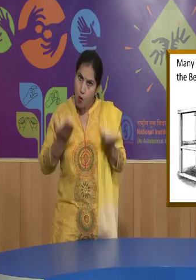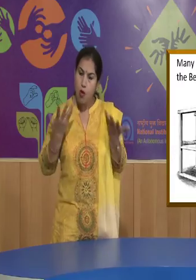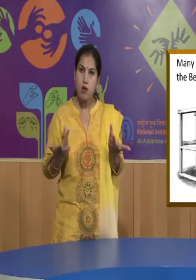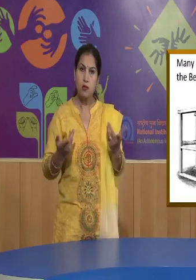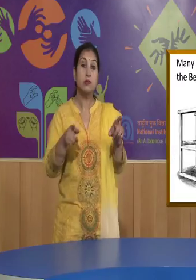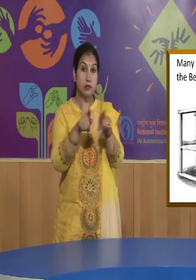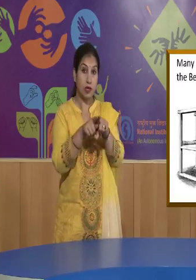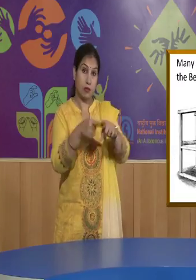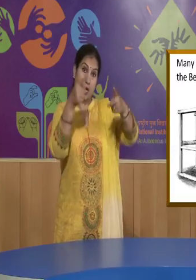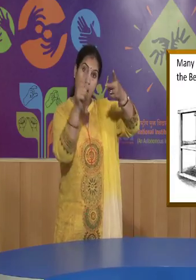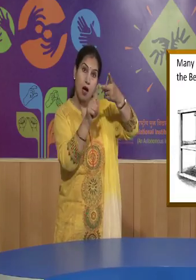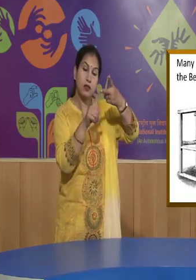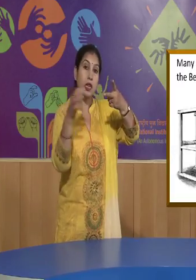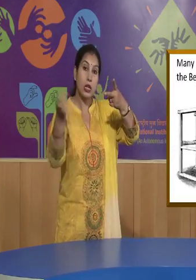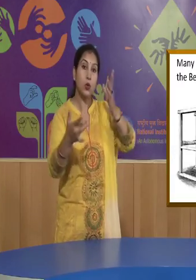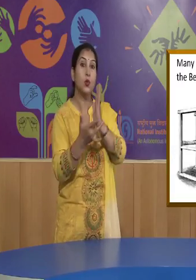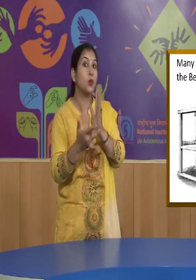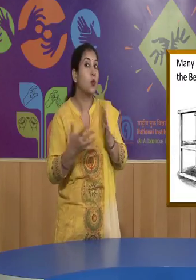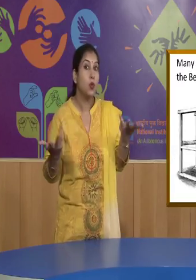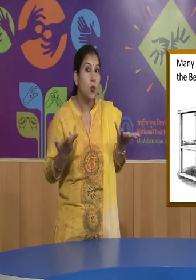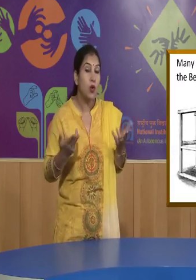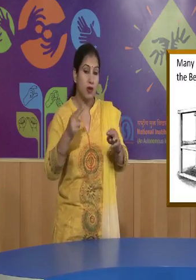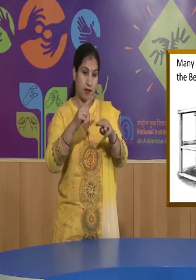Flying shuttle was another invention.